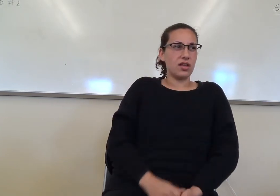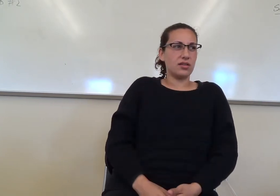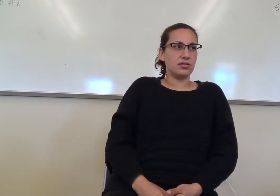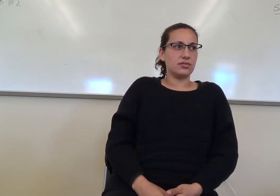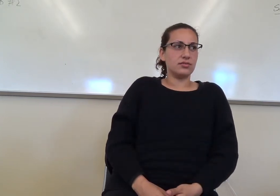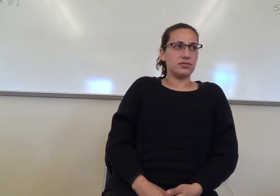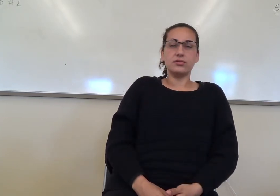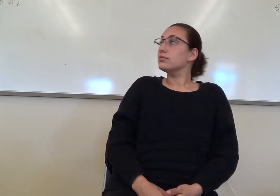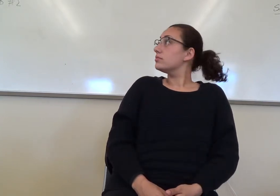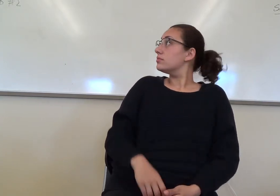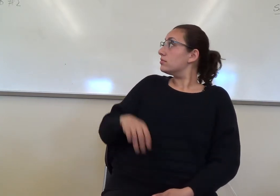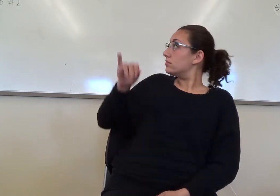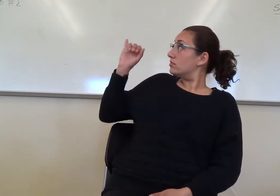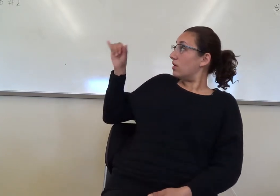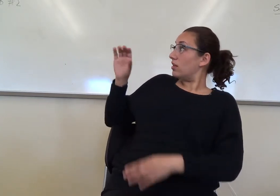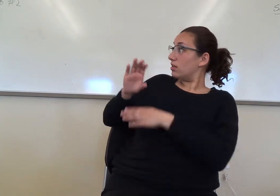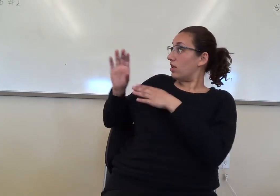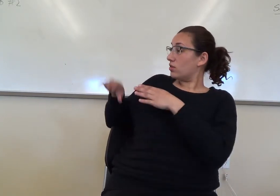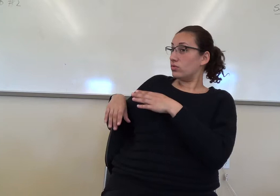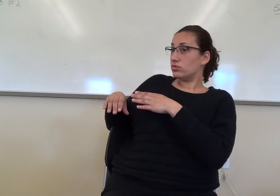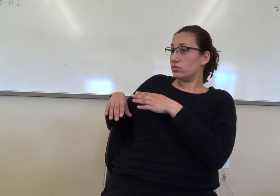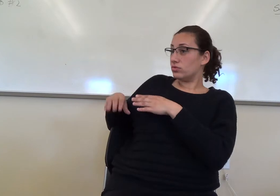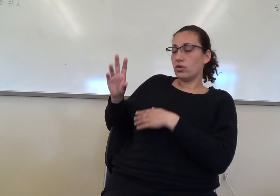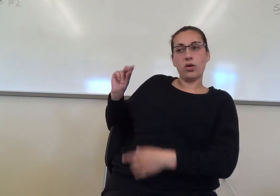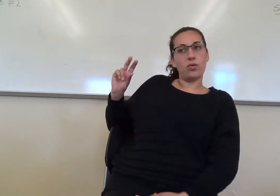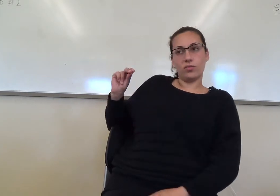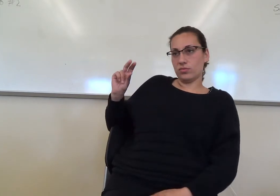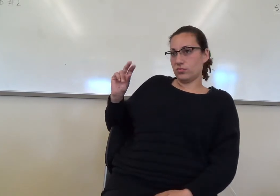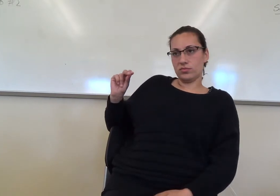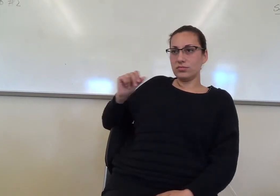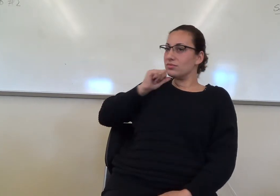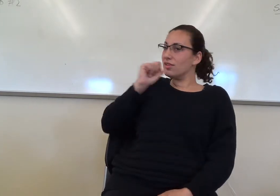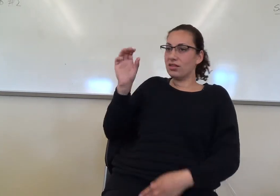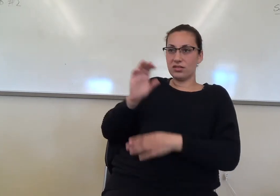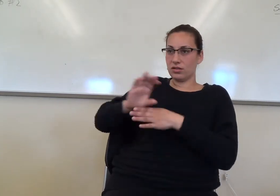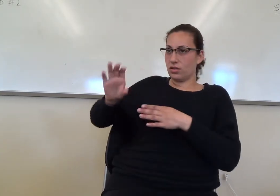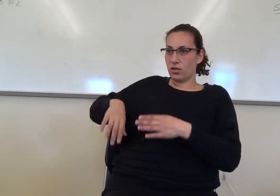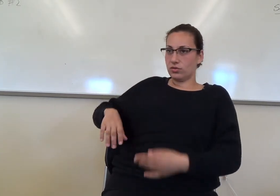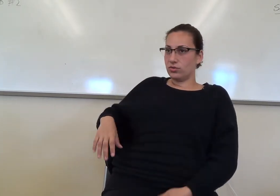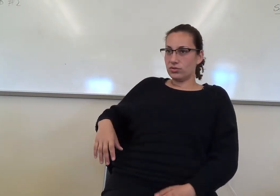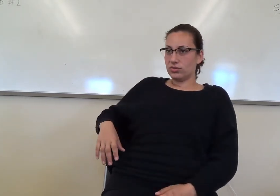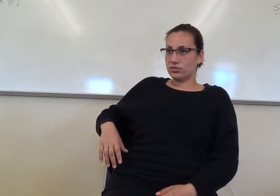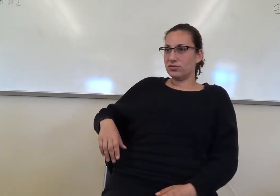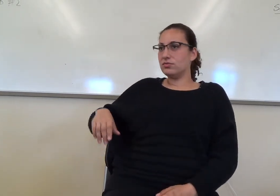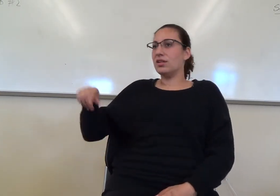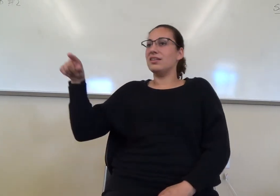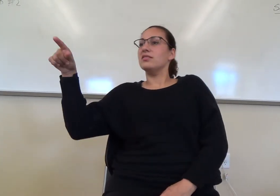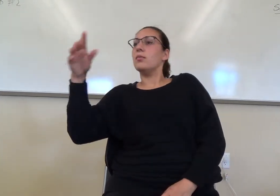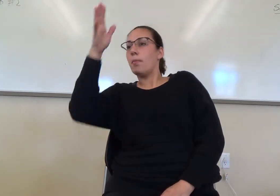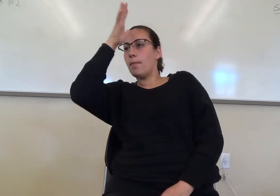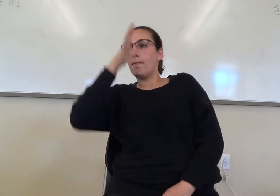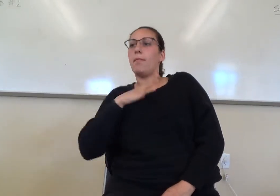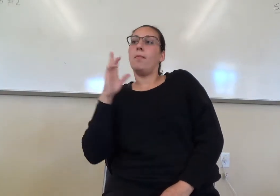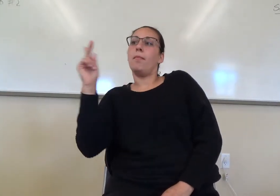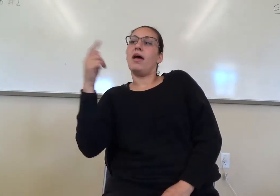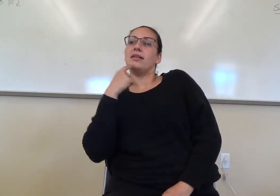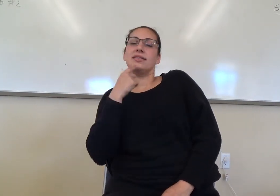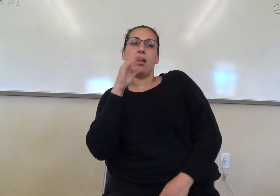Conclusion? This is interesting because this is kind of upside down from the ones we've seen. If we're